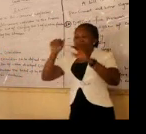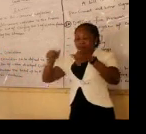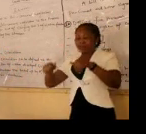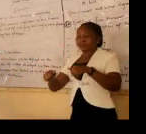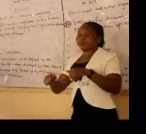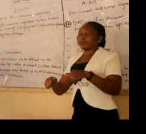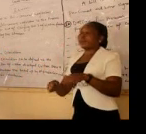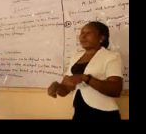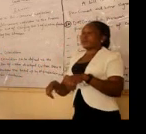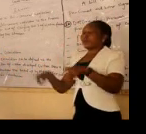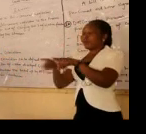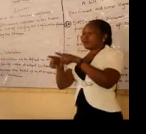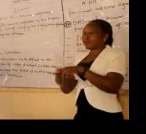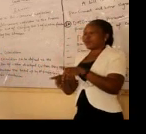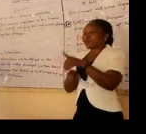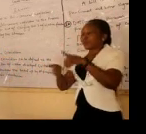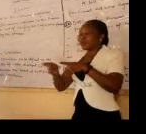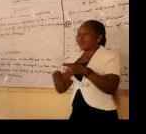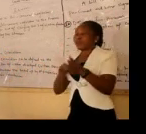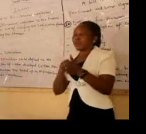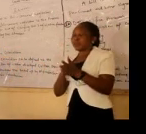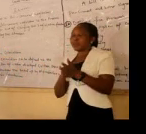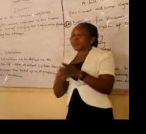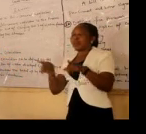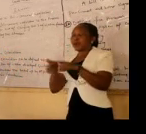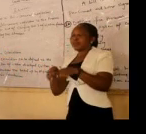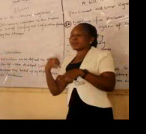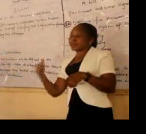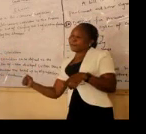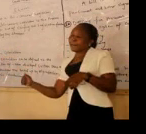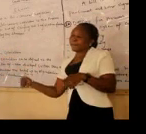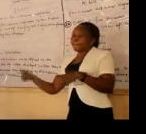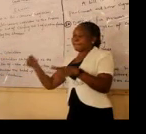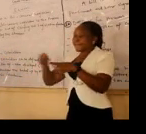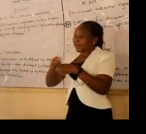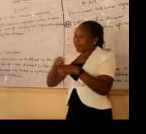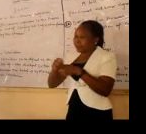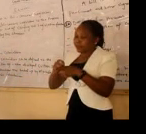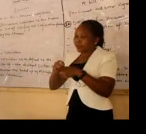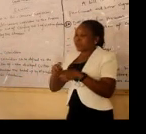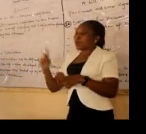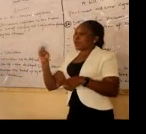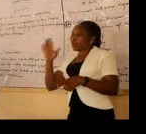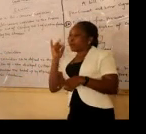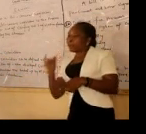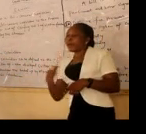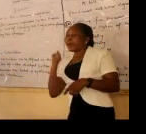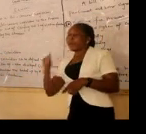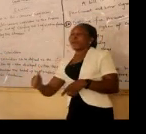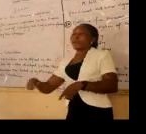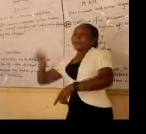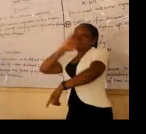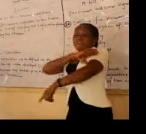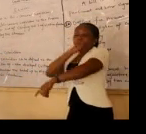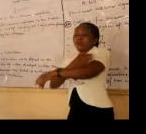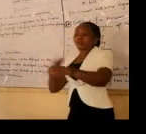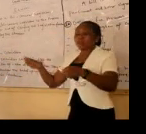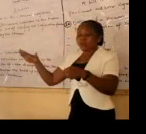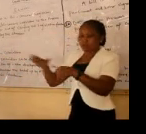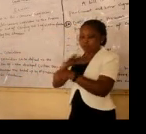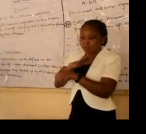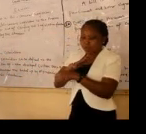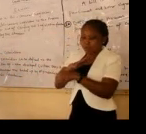the practice by which a powerful country directly controls the less powerful